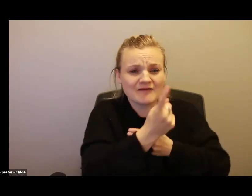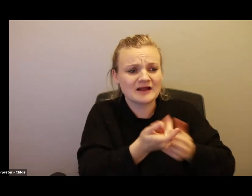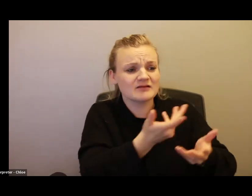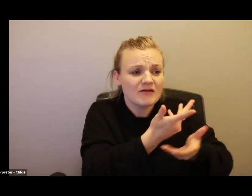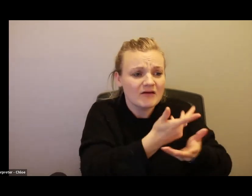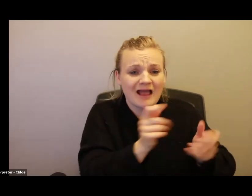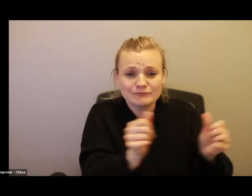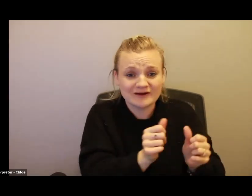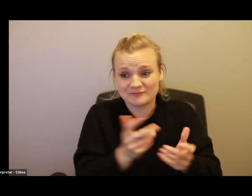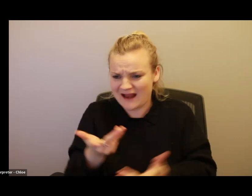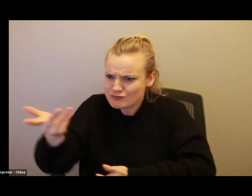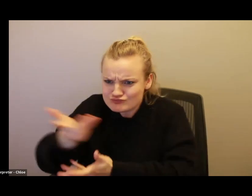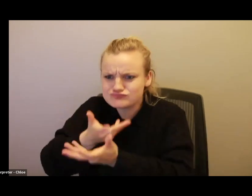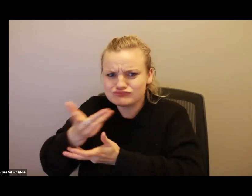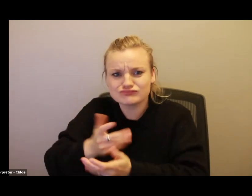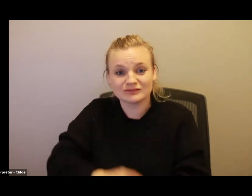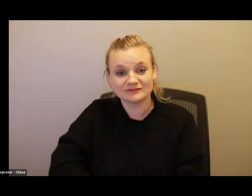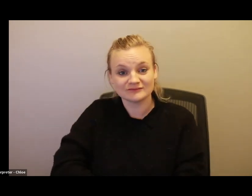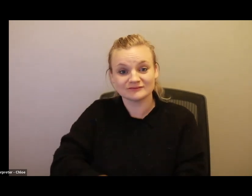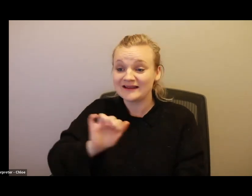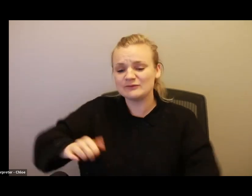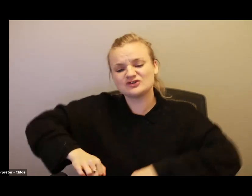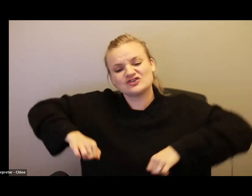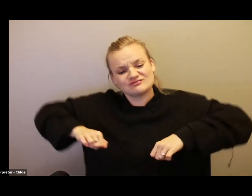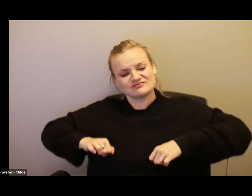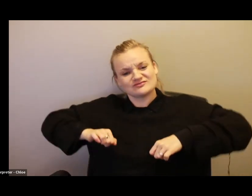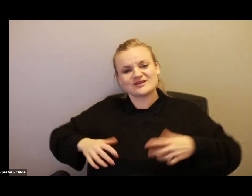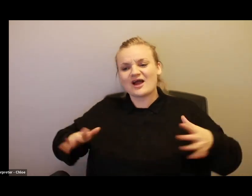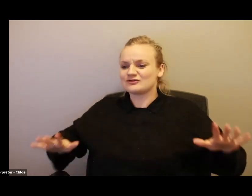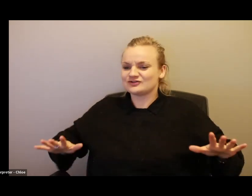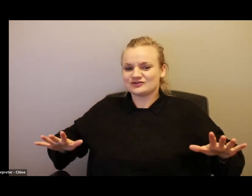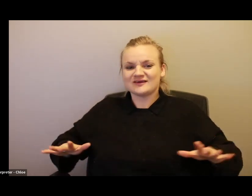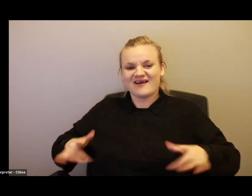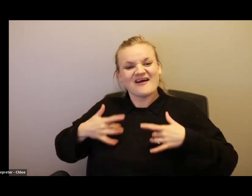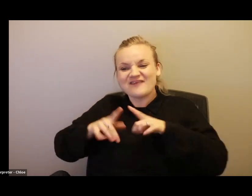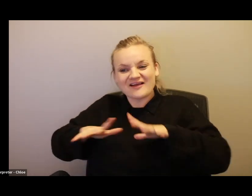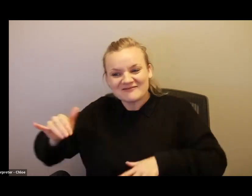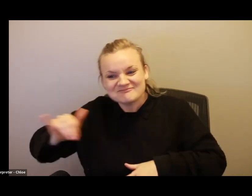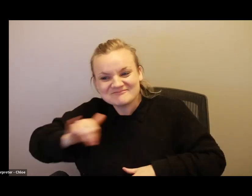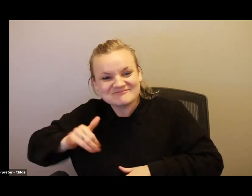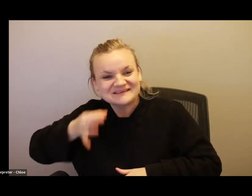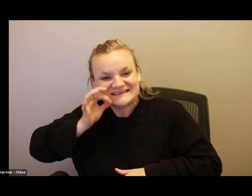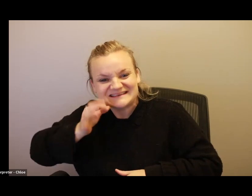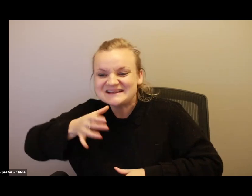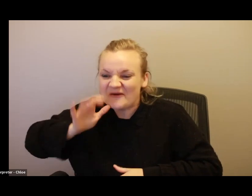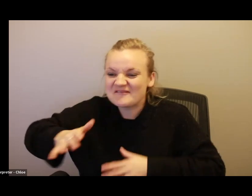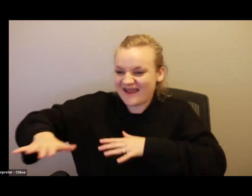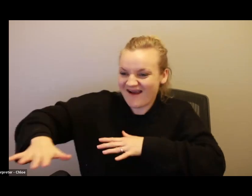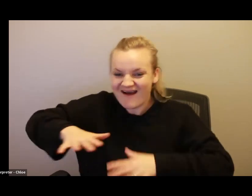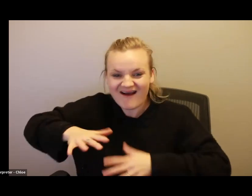So he was actually sitting on his couch, and it very much felt like we were kind of sitting on a couch together chatting about